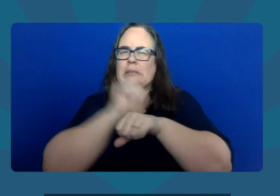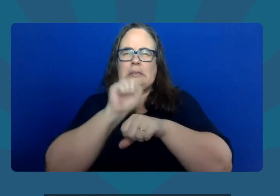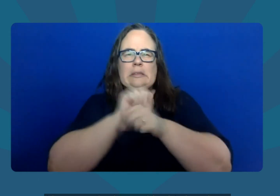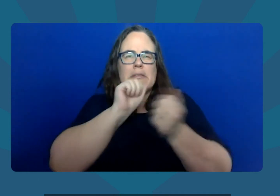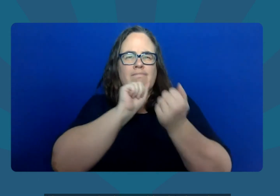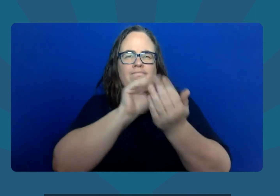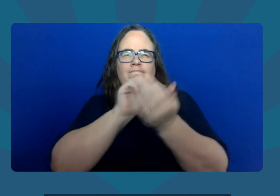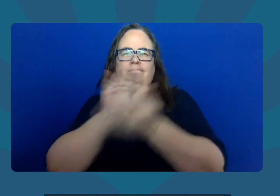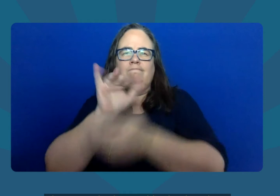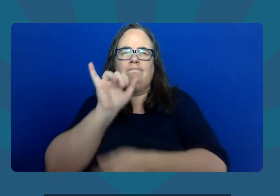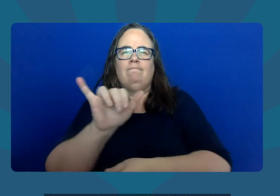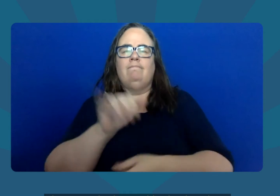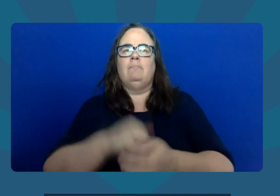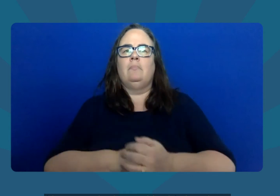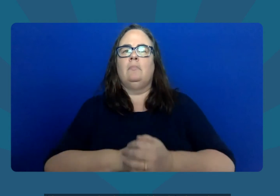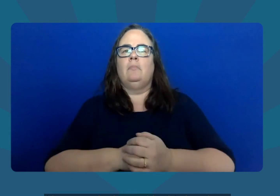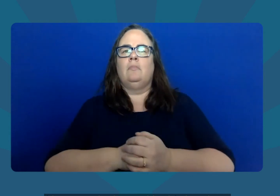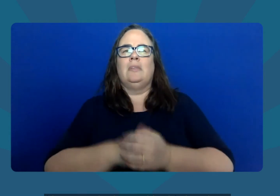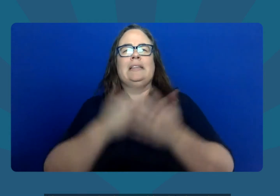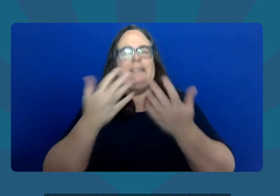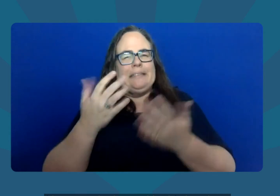worked to tackle this head on.